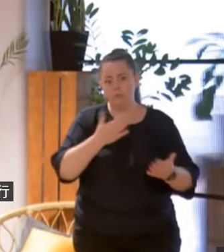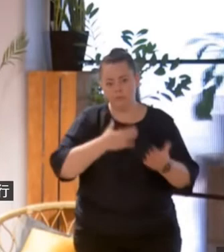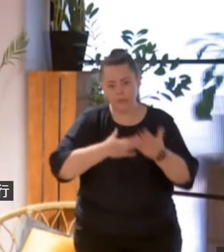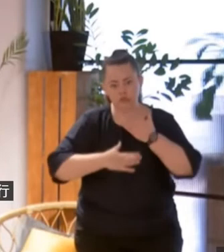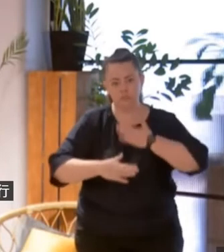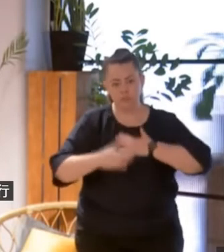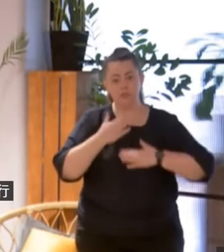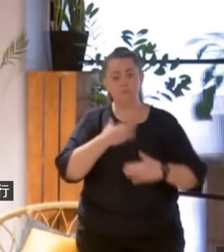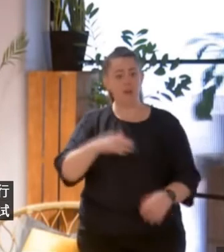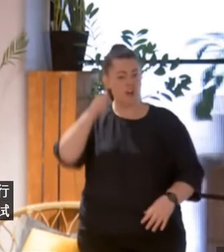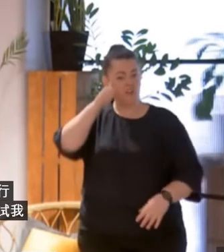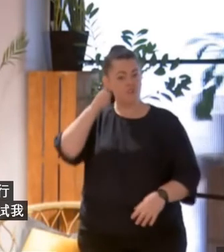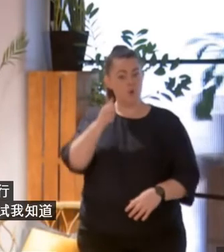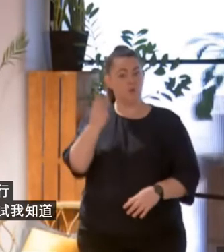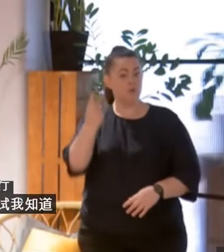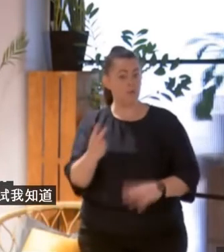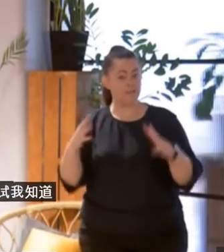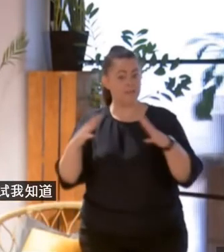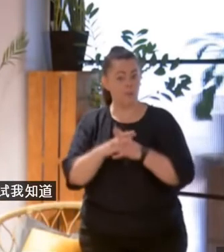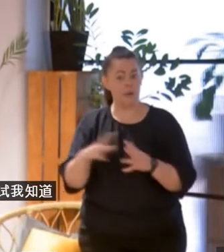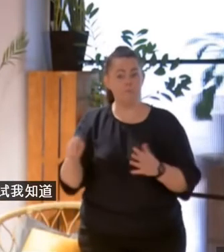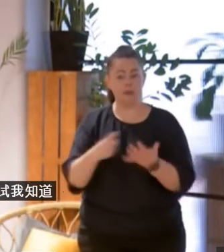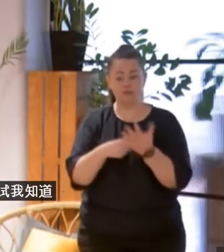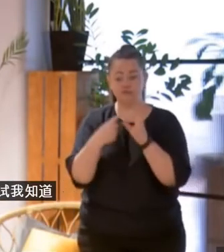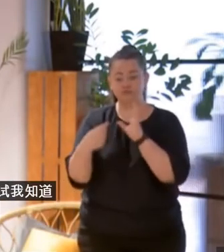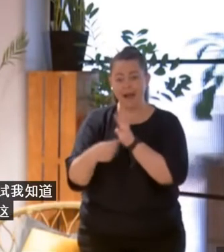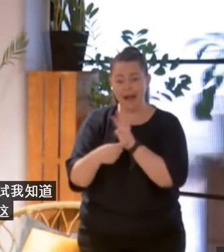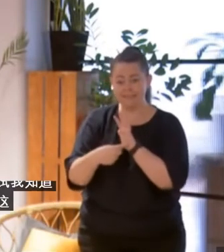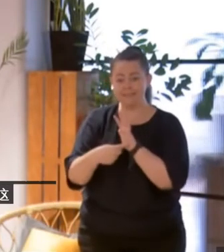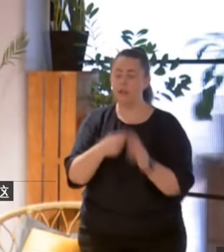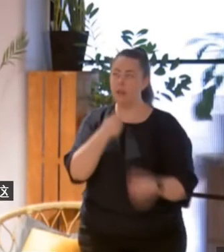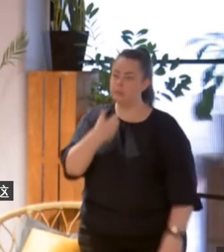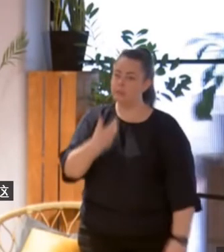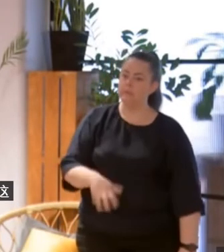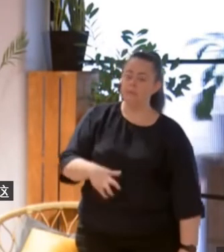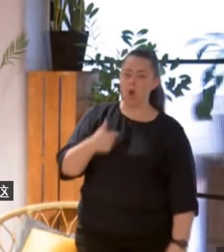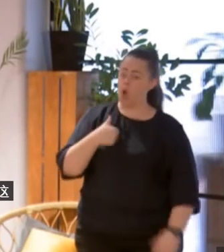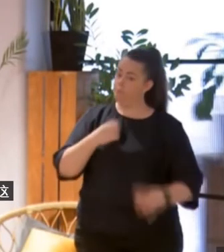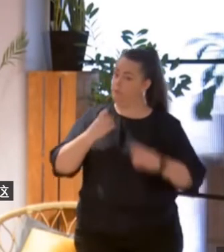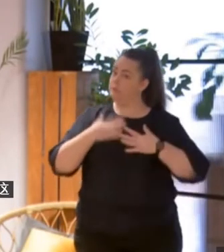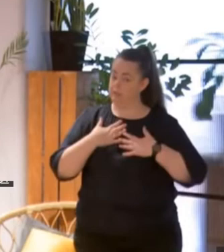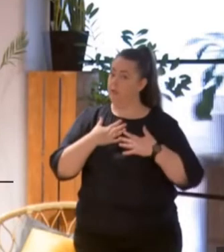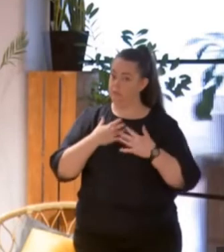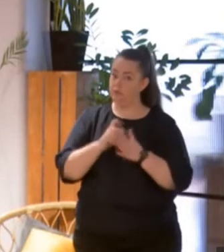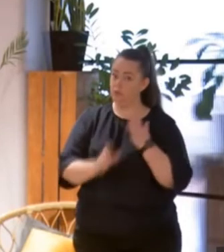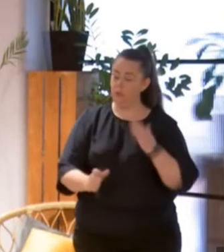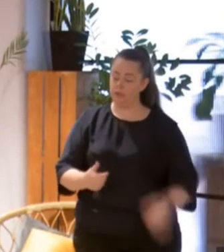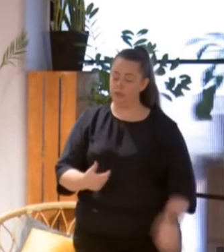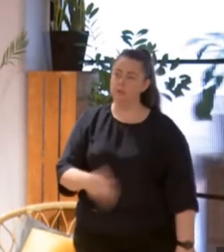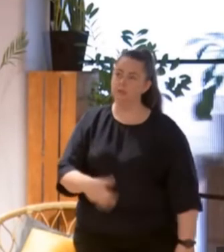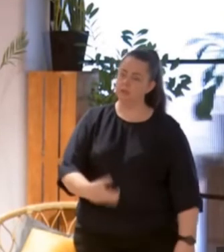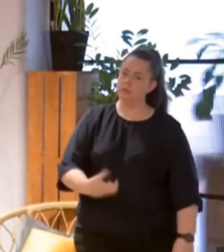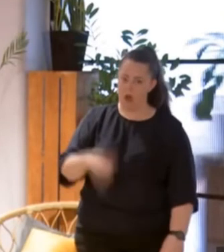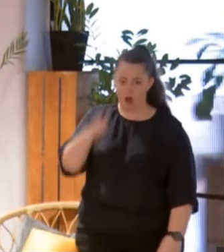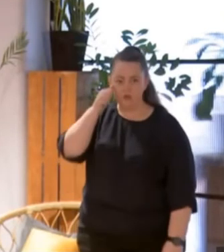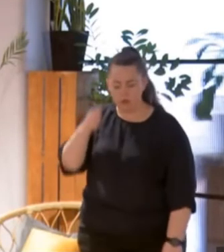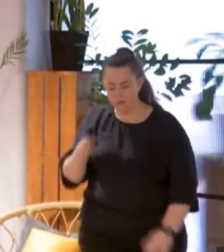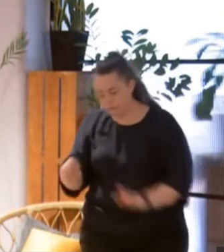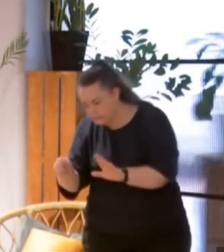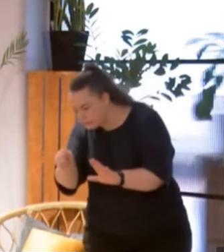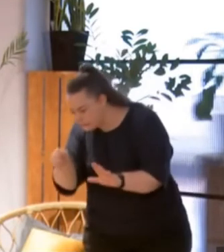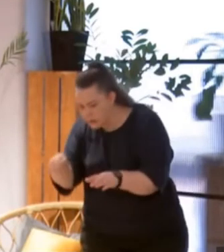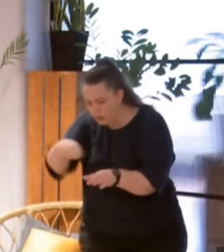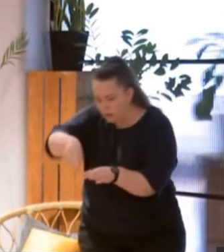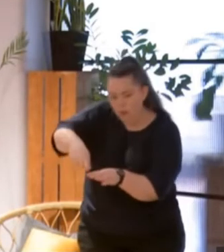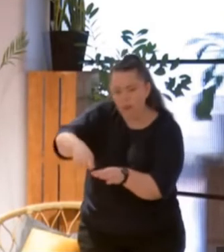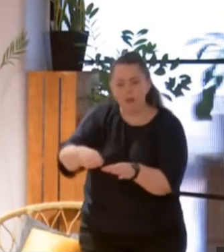do those rapid antigen tests. I know they're annoying. I'm doing them myself. It's incredibly painful, but we're getting through it, and the